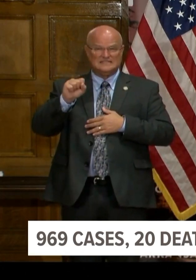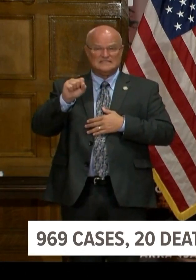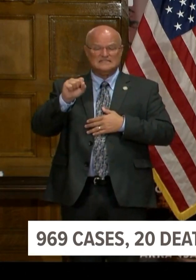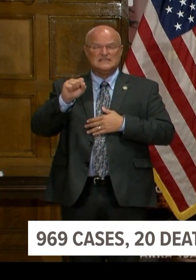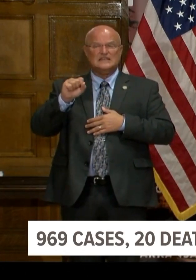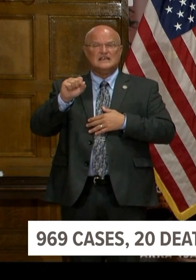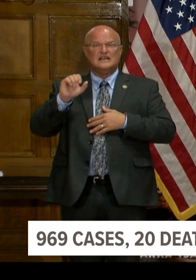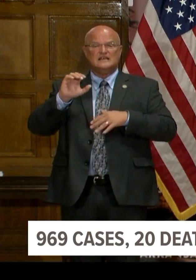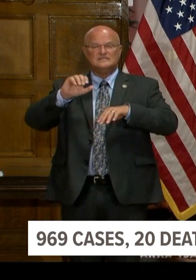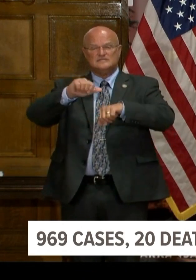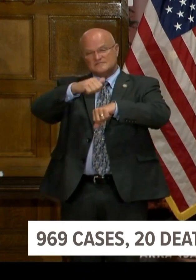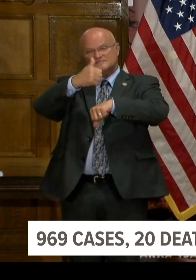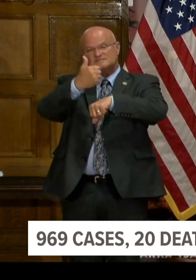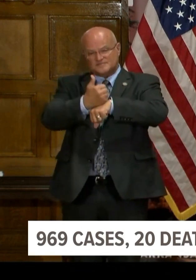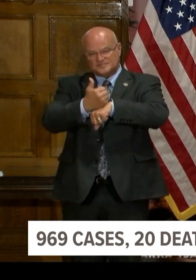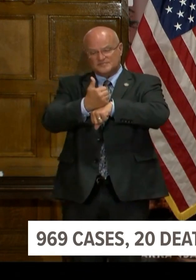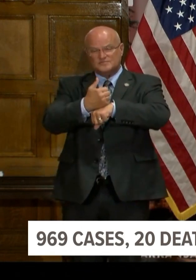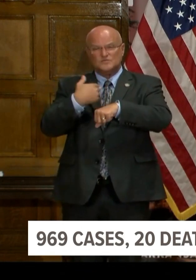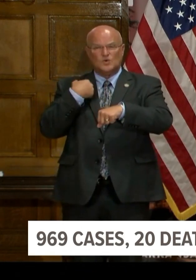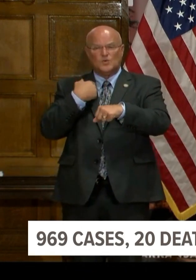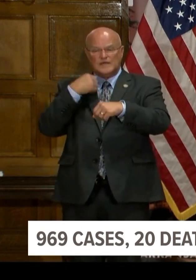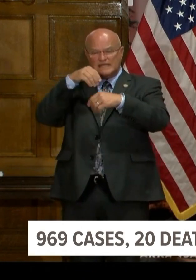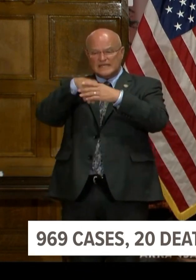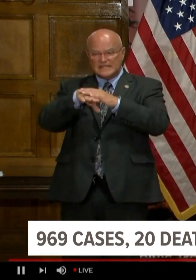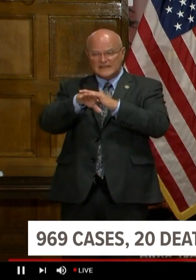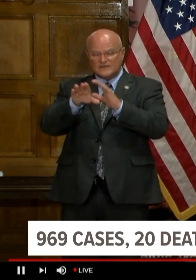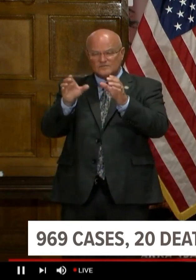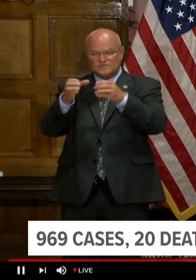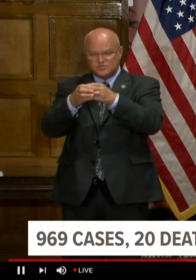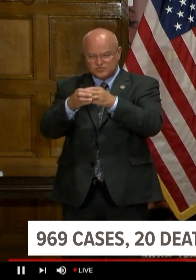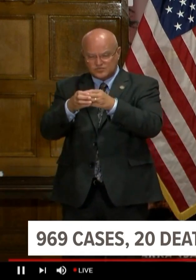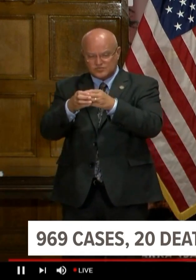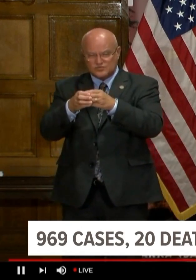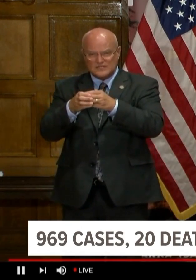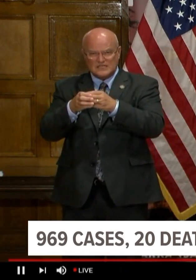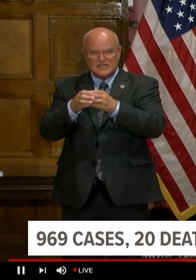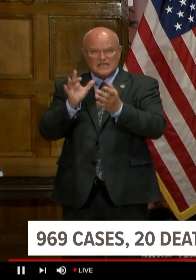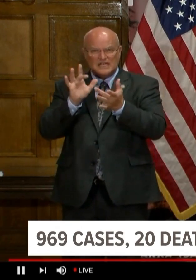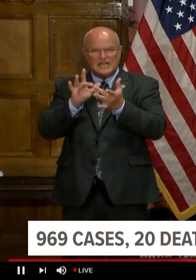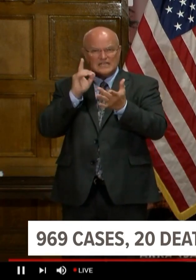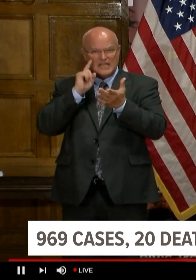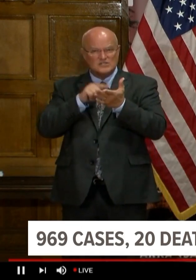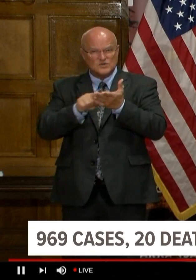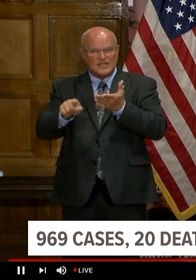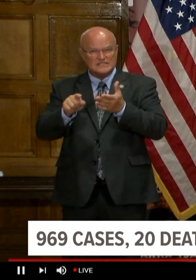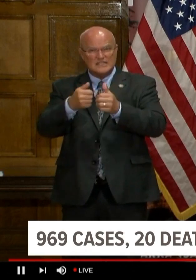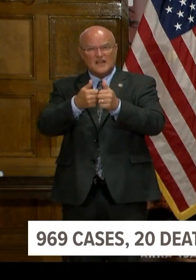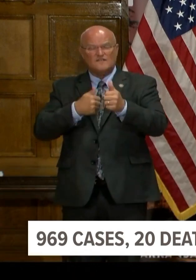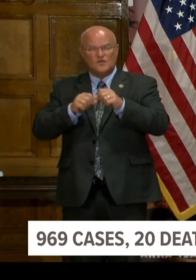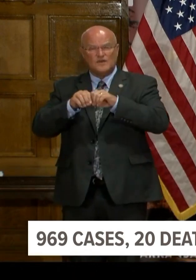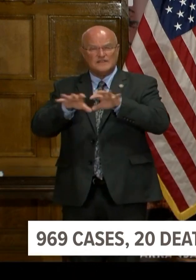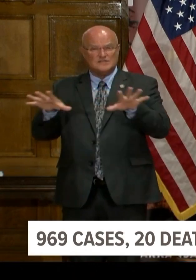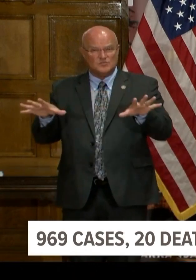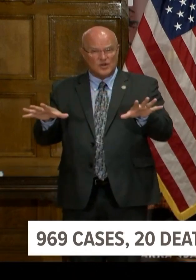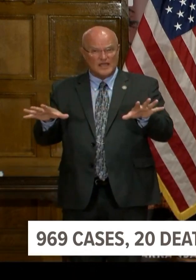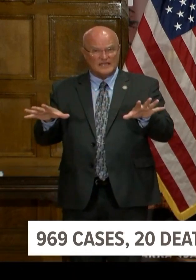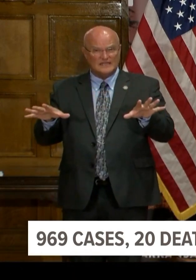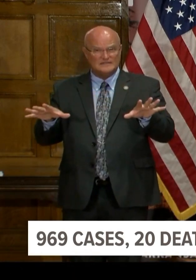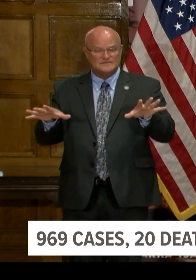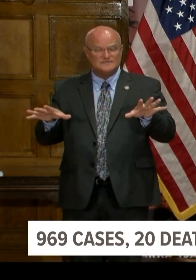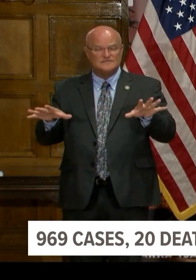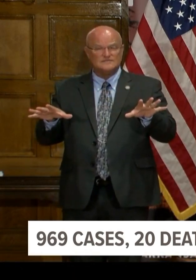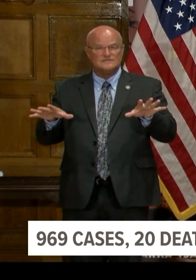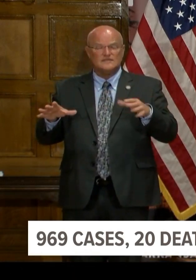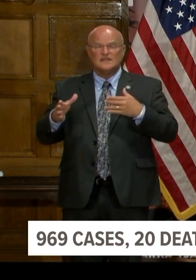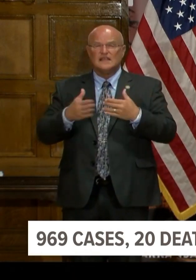design is that we get in there, we isolate, we do our contact tracing, and, you know, we avoid the spread of